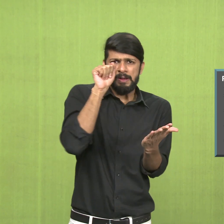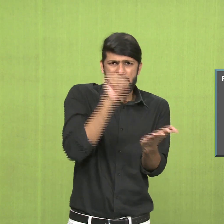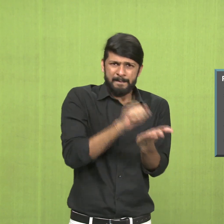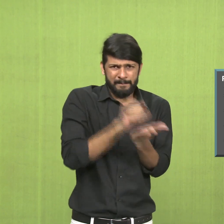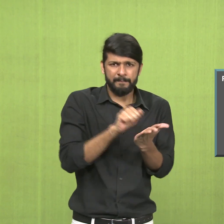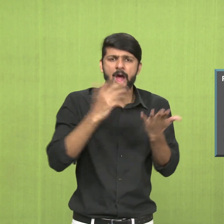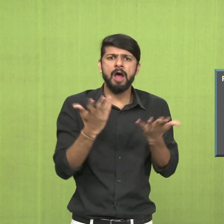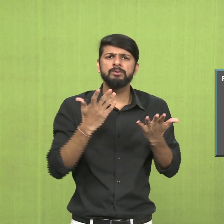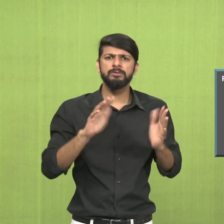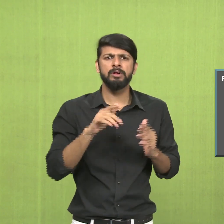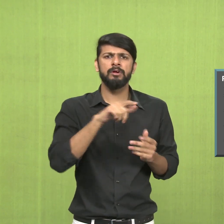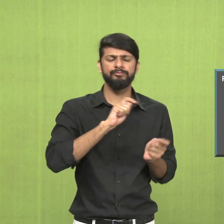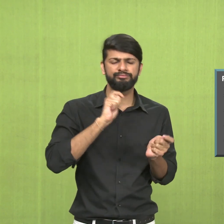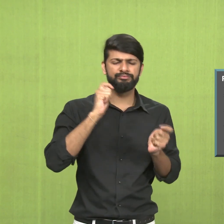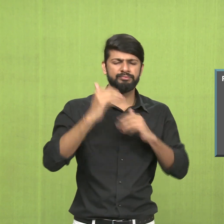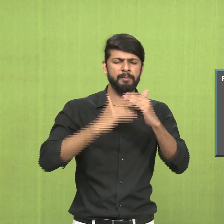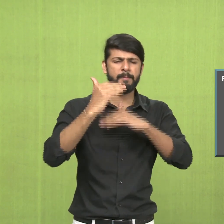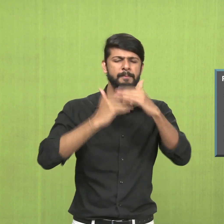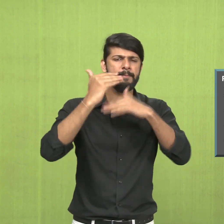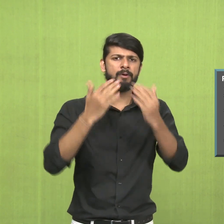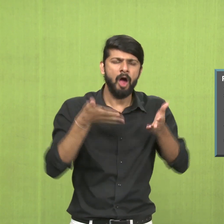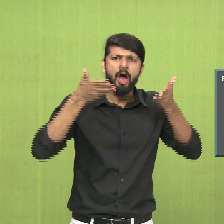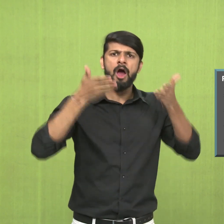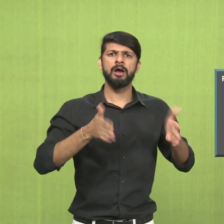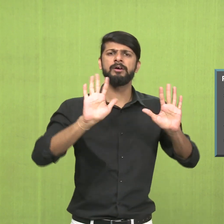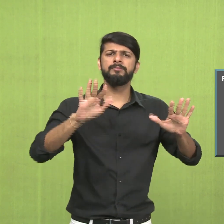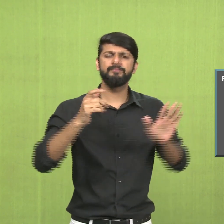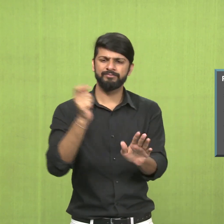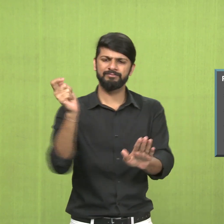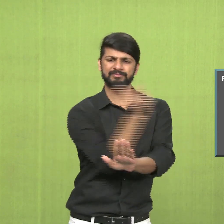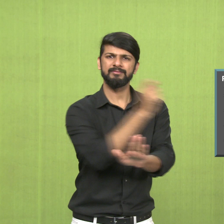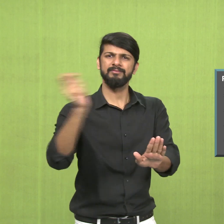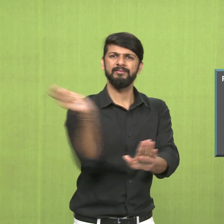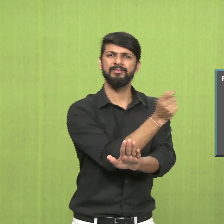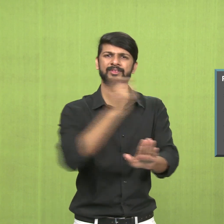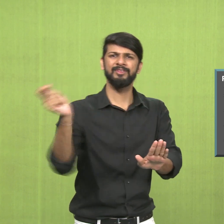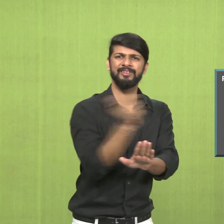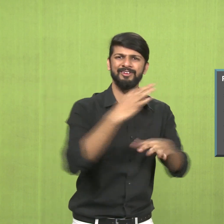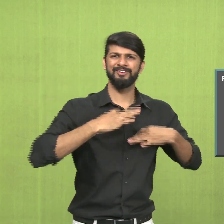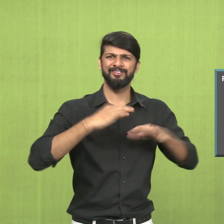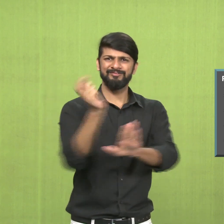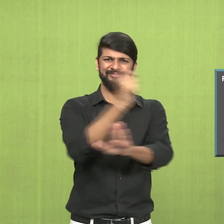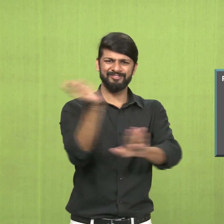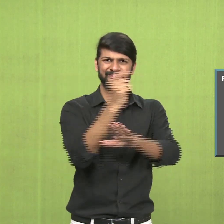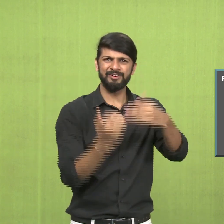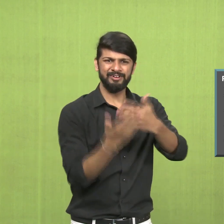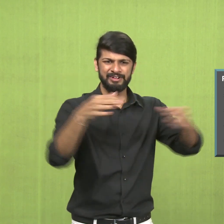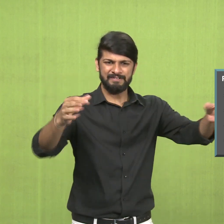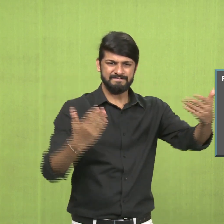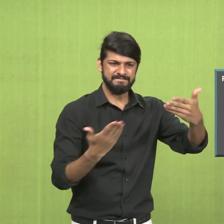Over the years, the technique of printing further developed into textile